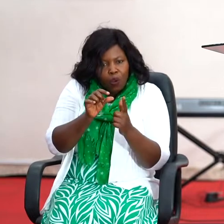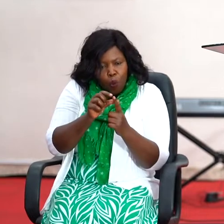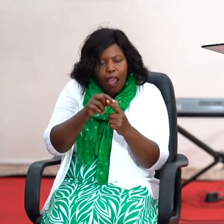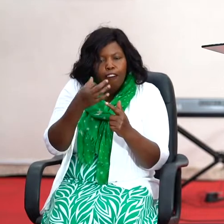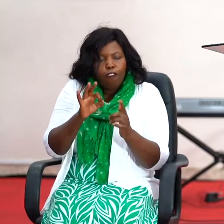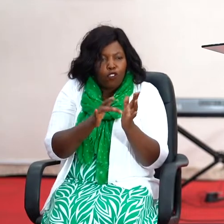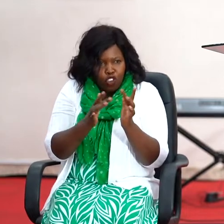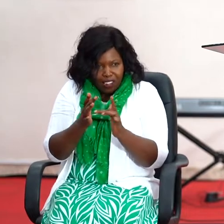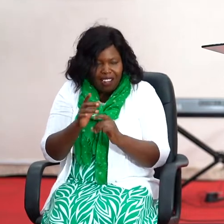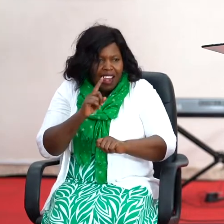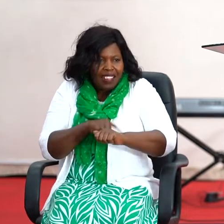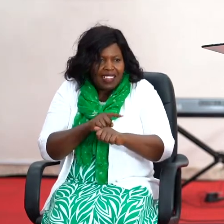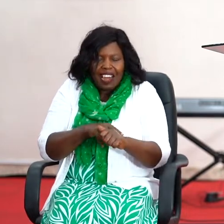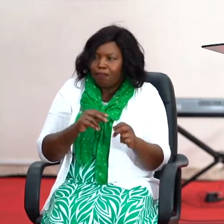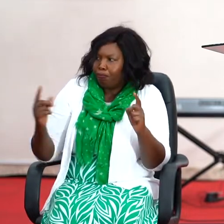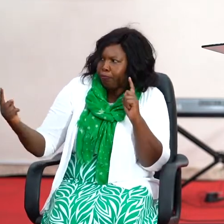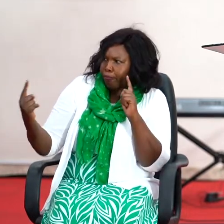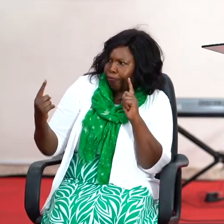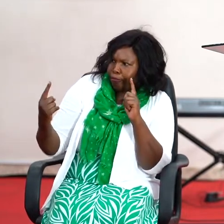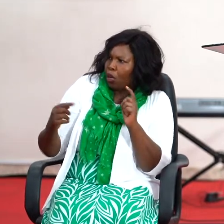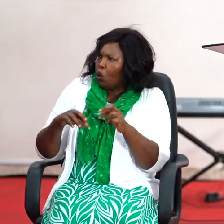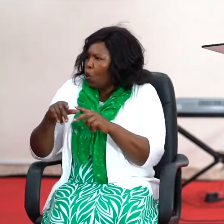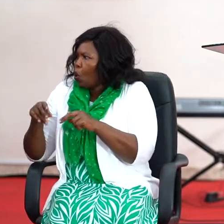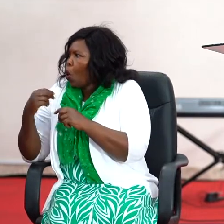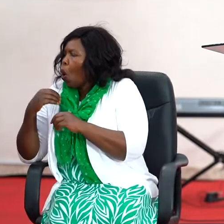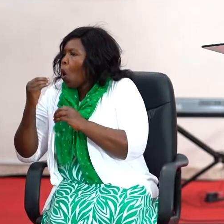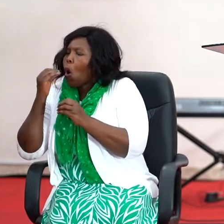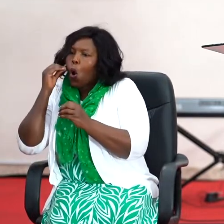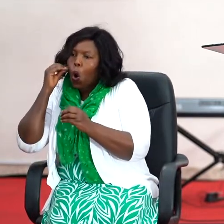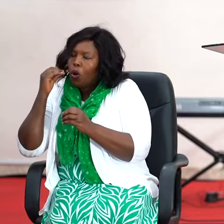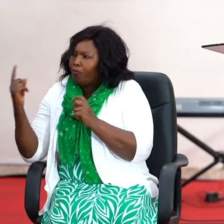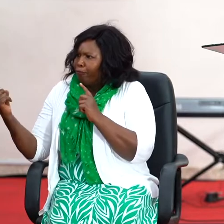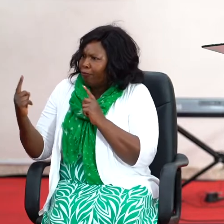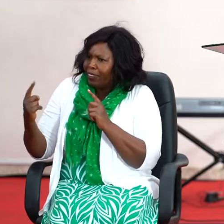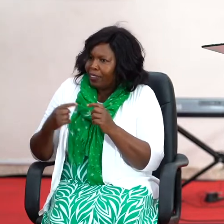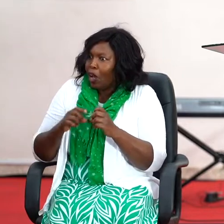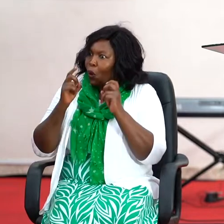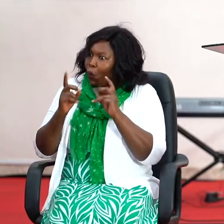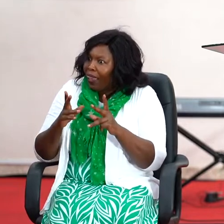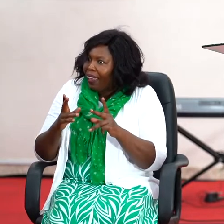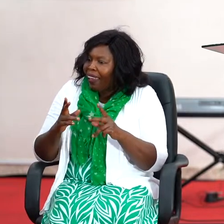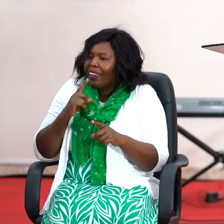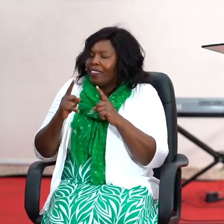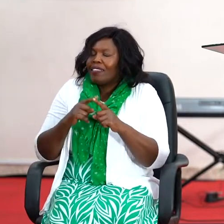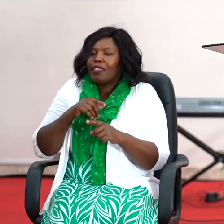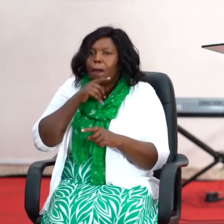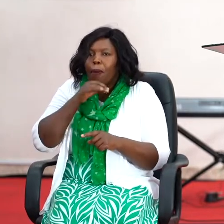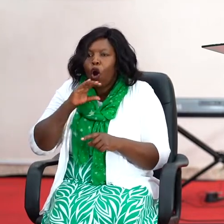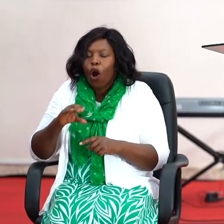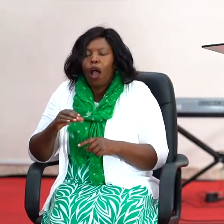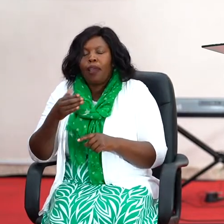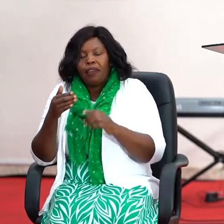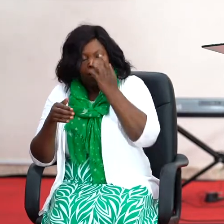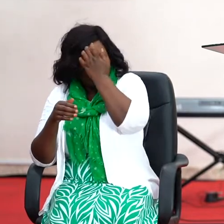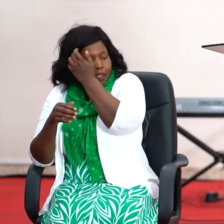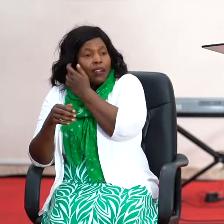on the way, his servants met him with the news that the boy was living. When he inquired as the time when